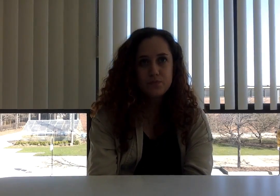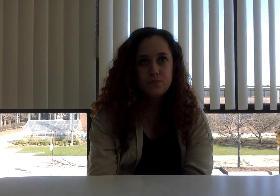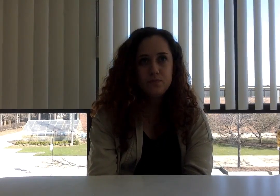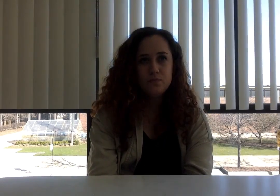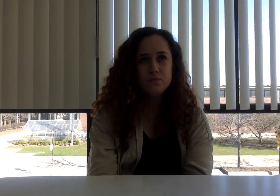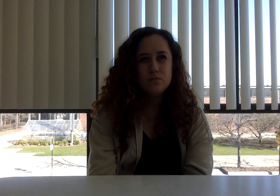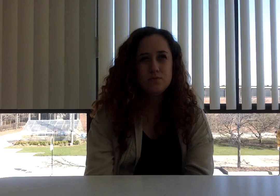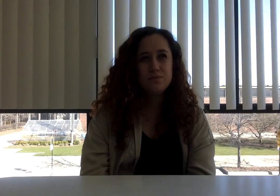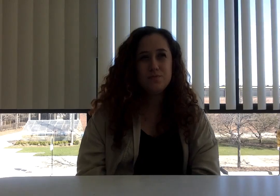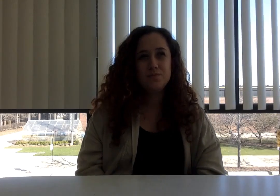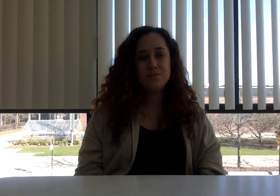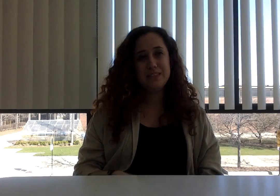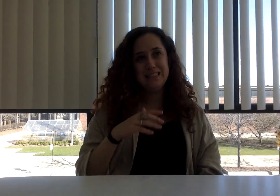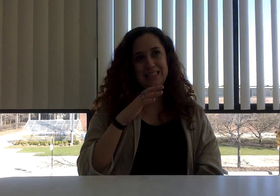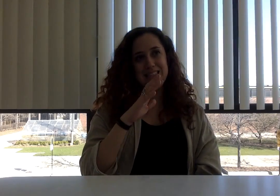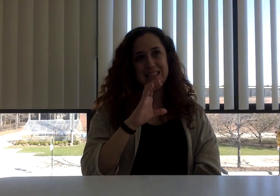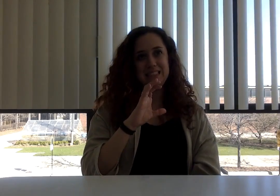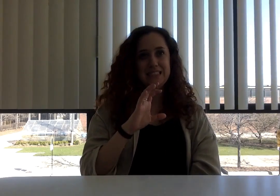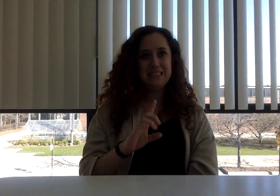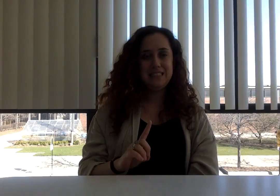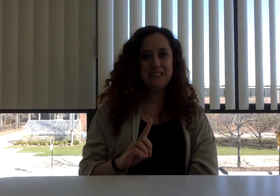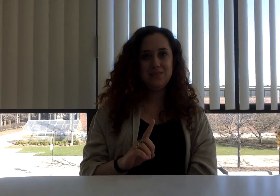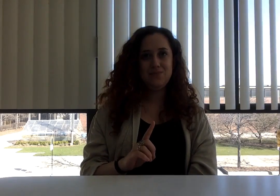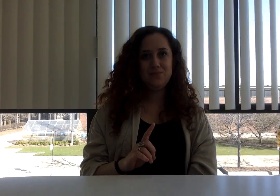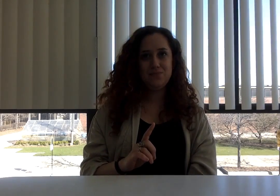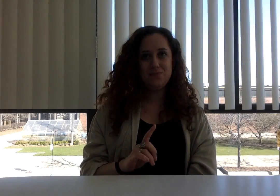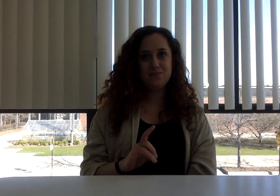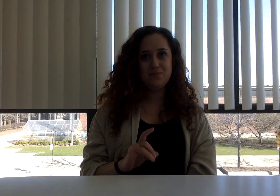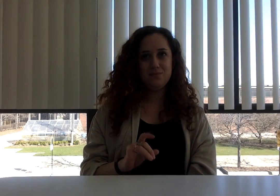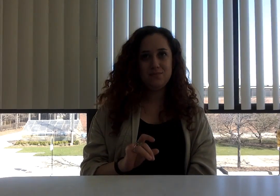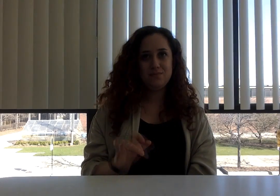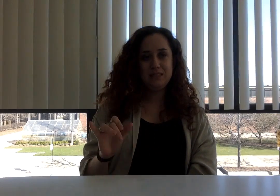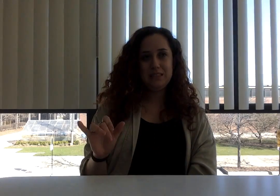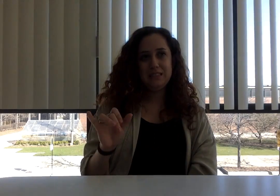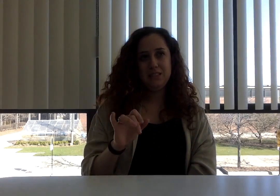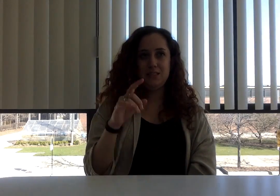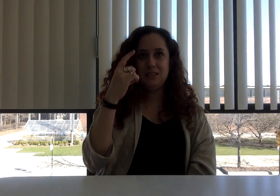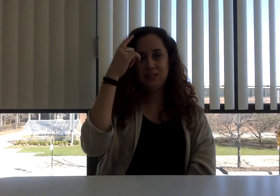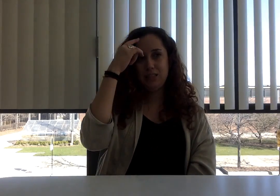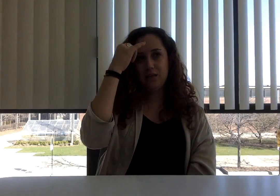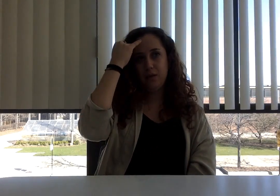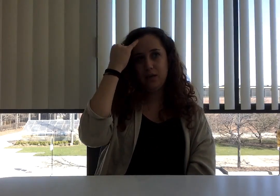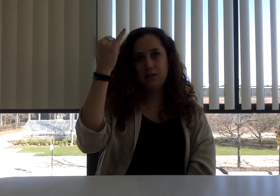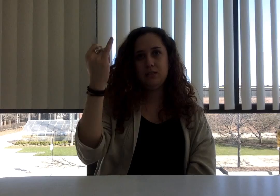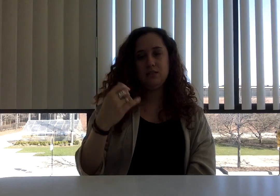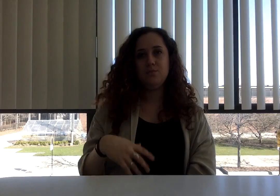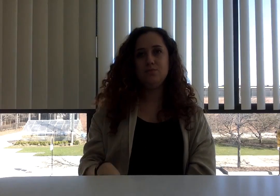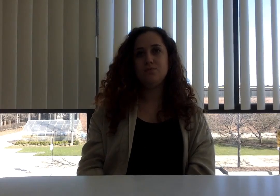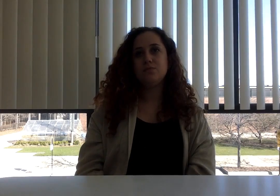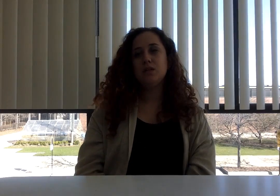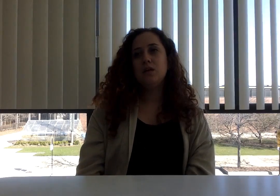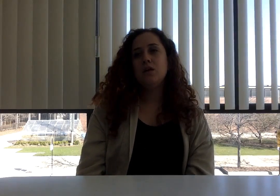C and D, same idea, with x squared plus 49, x squared minus 49, and how they